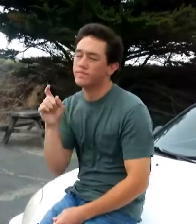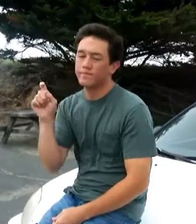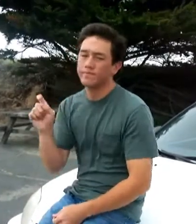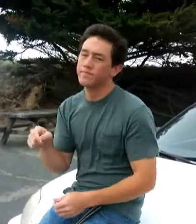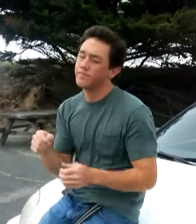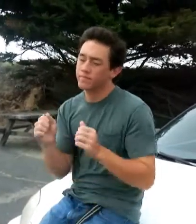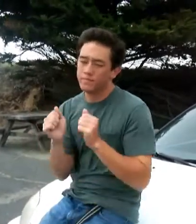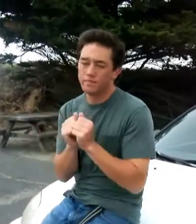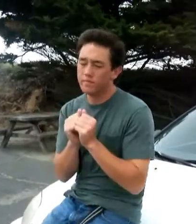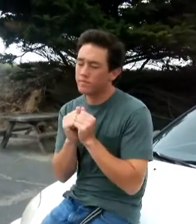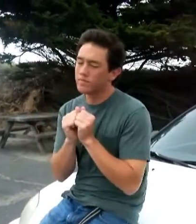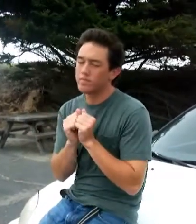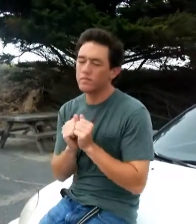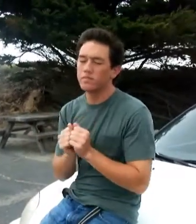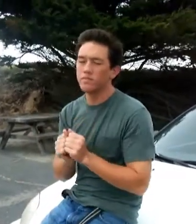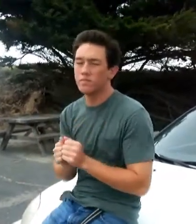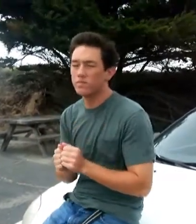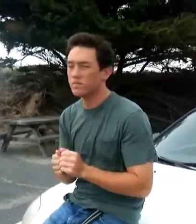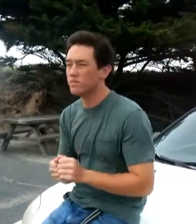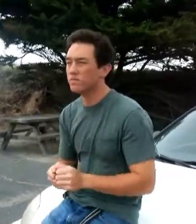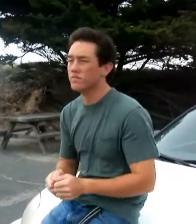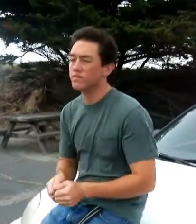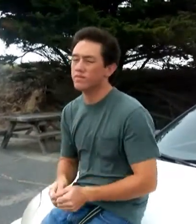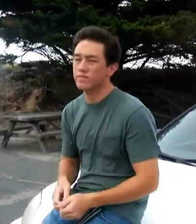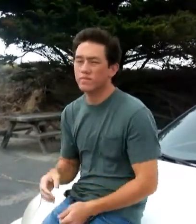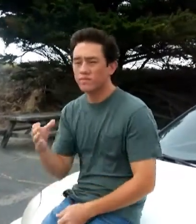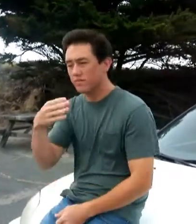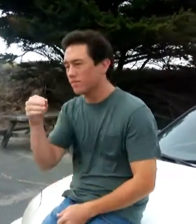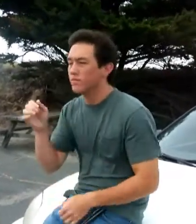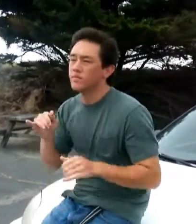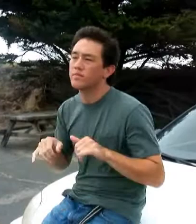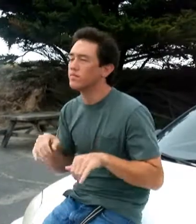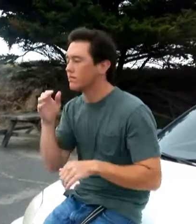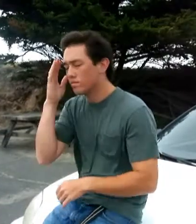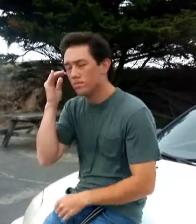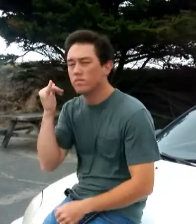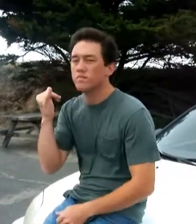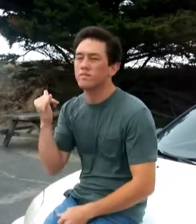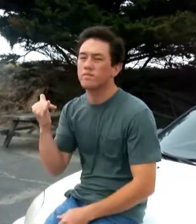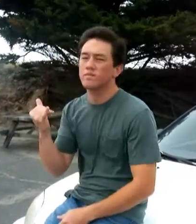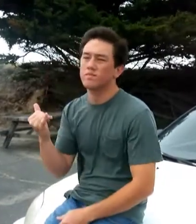We were meant to be together, and that's